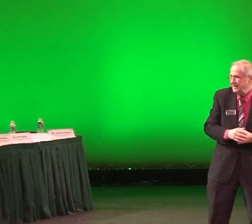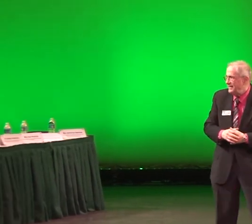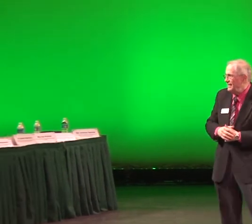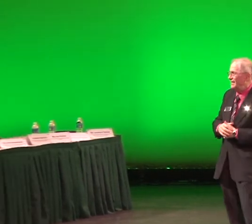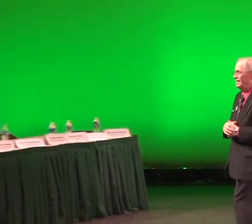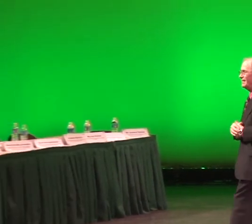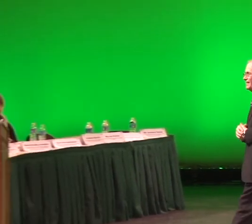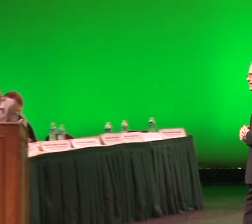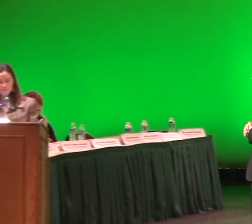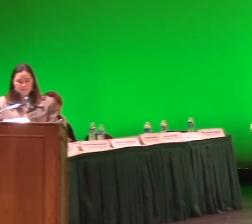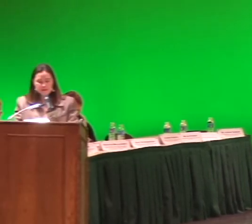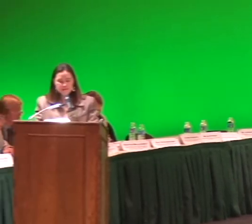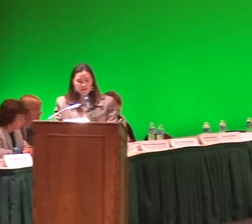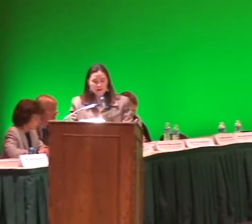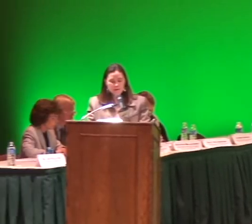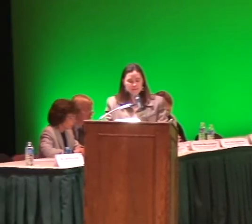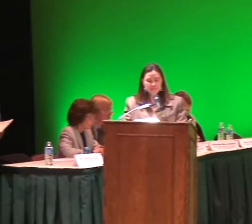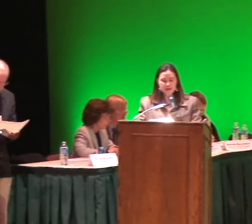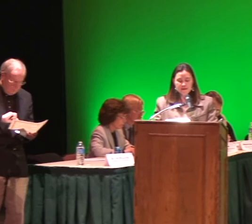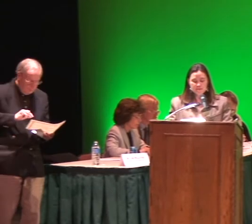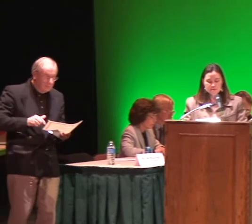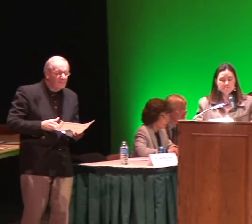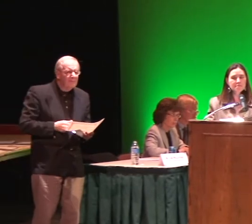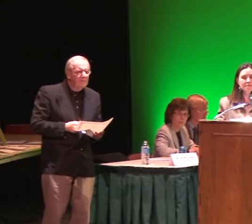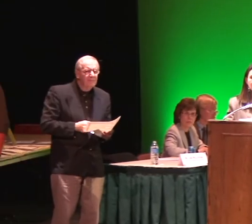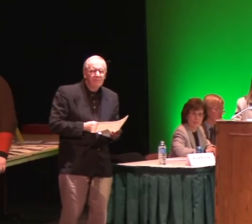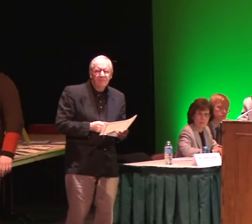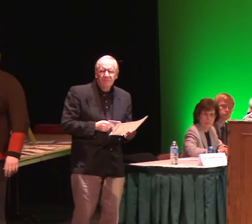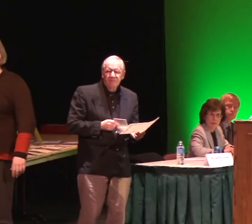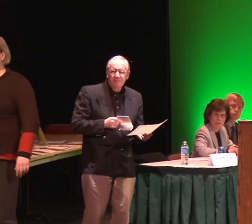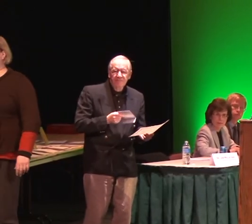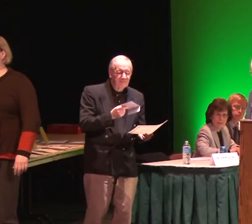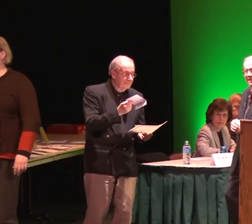From Case Junior High School, Michael R. Bisbano.